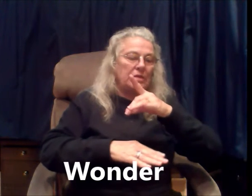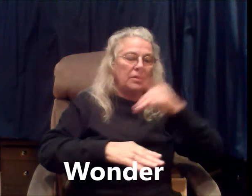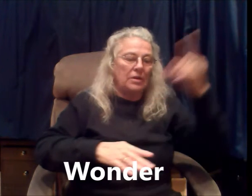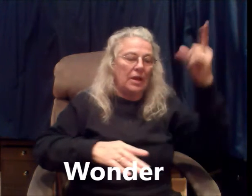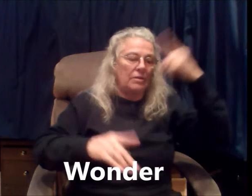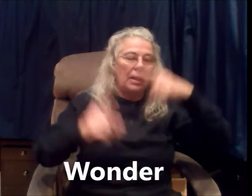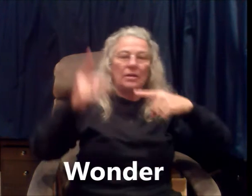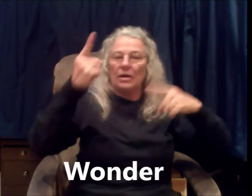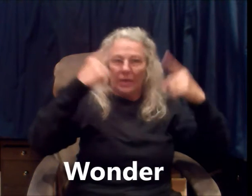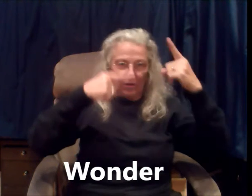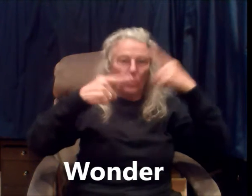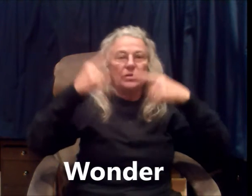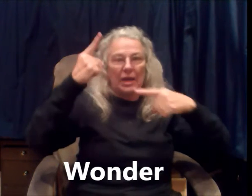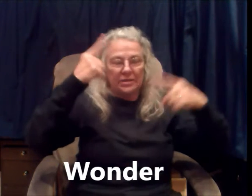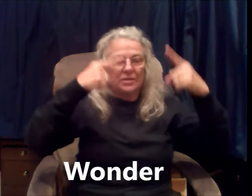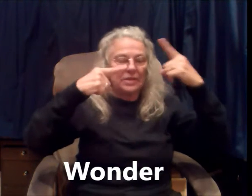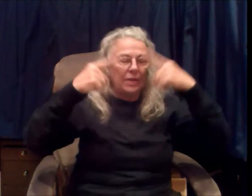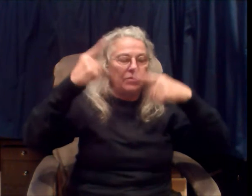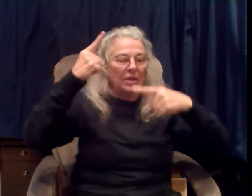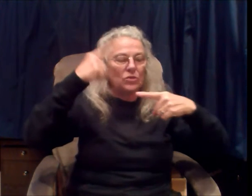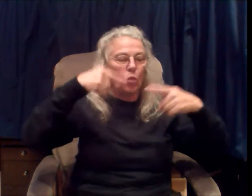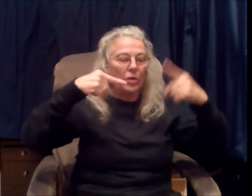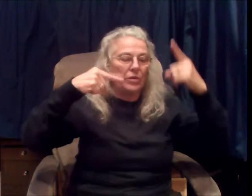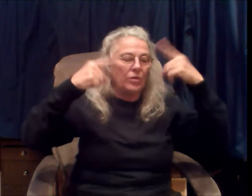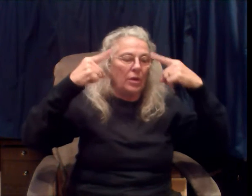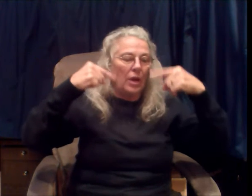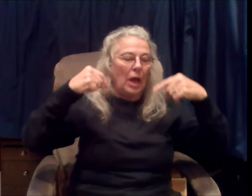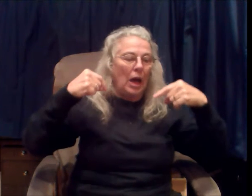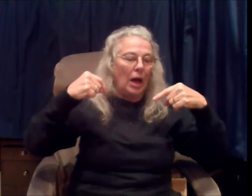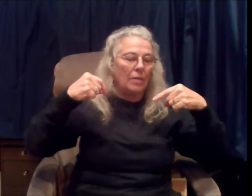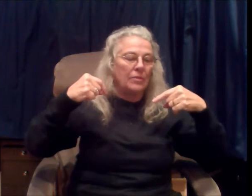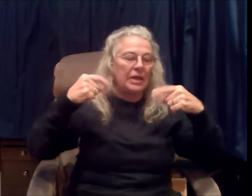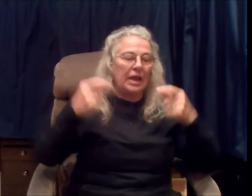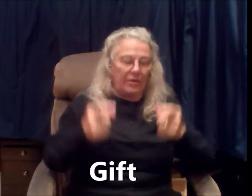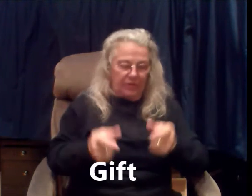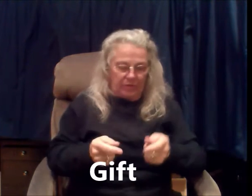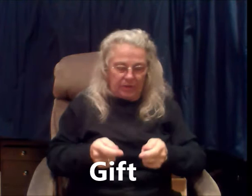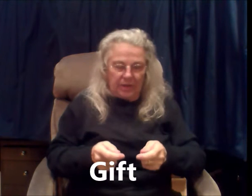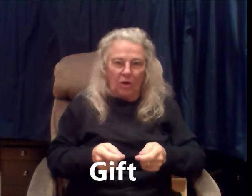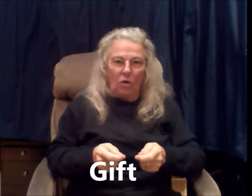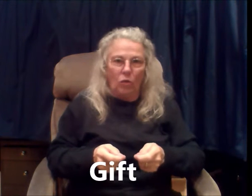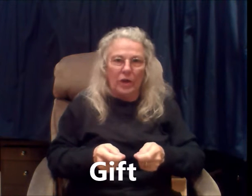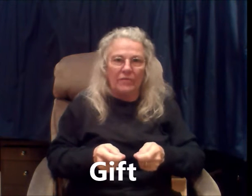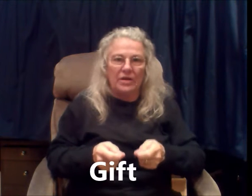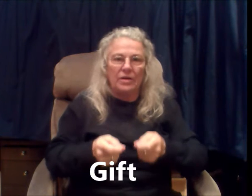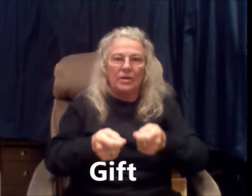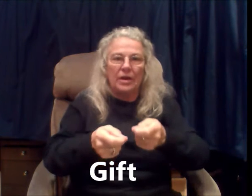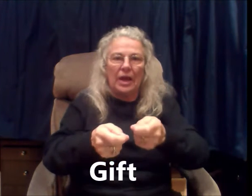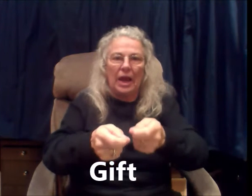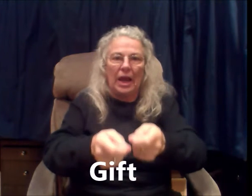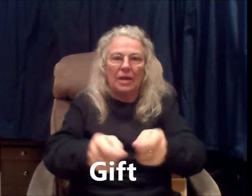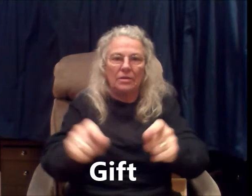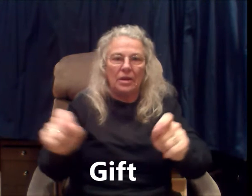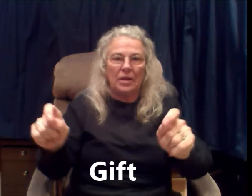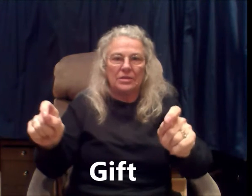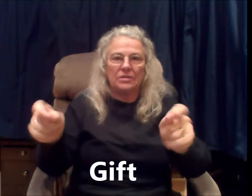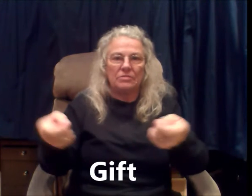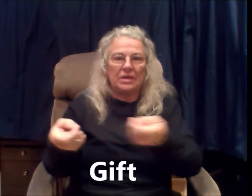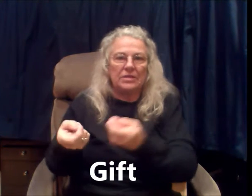Wondrous, and that again, that's the same thing as wonder. Gift. Get a hold of it, and it's